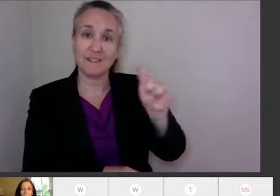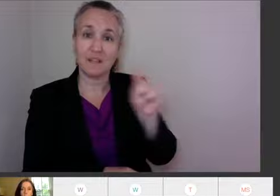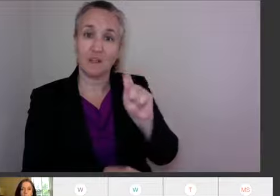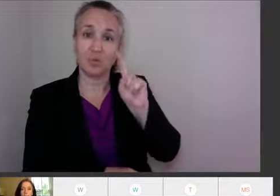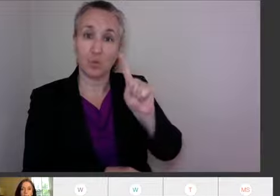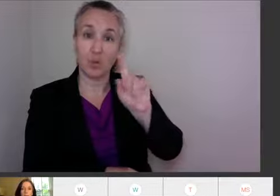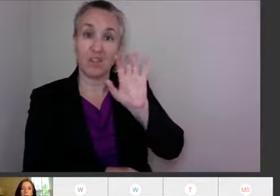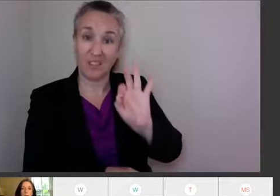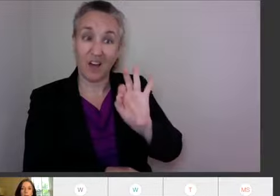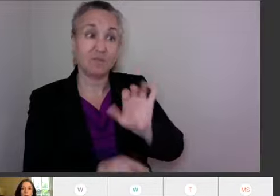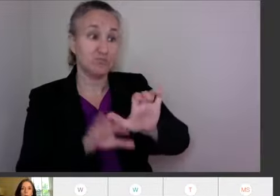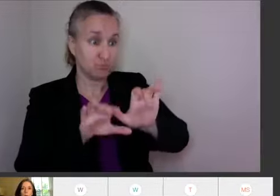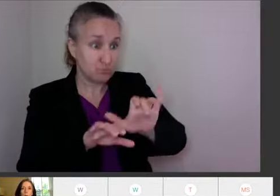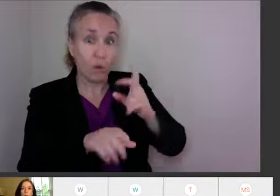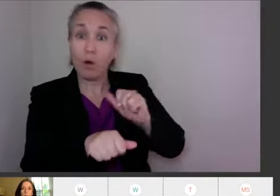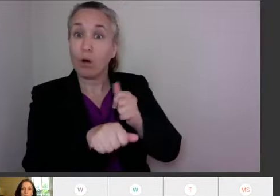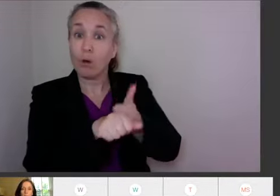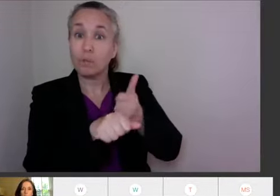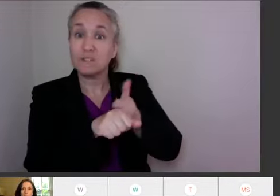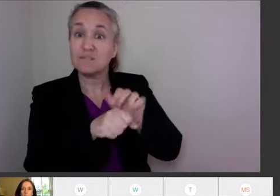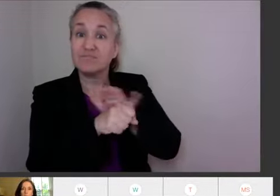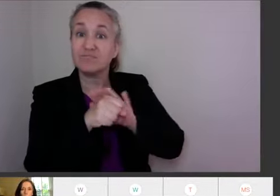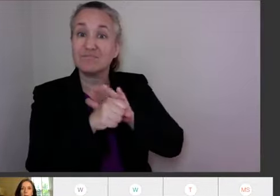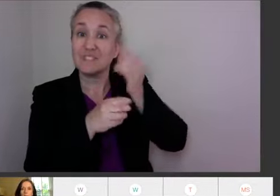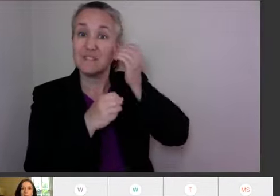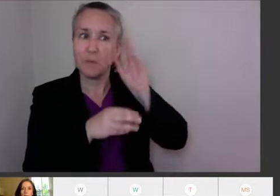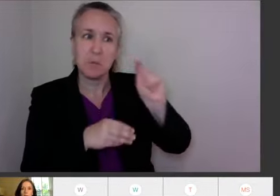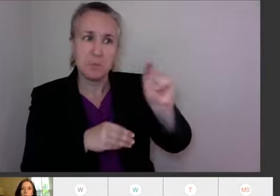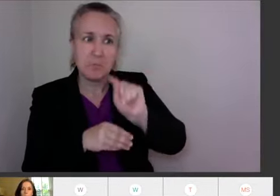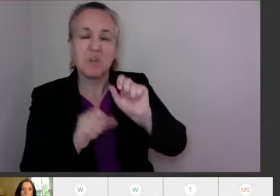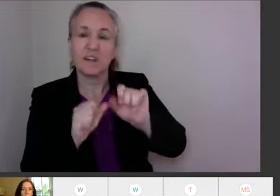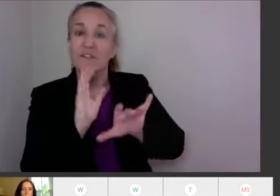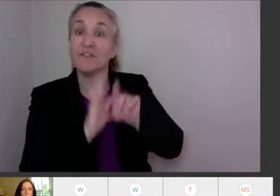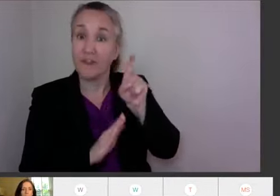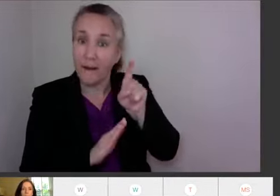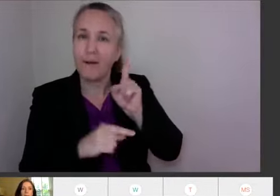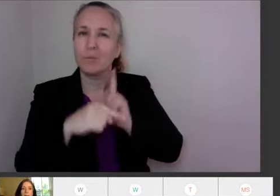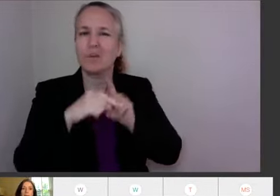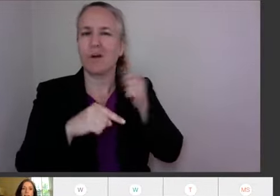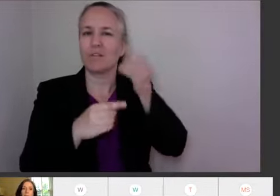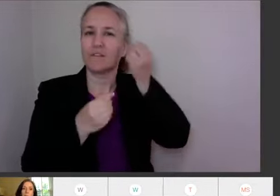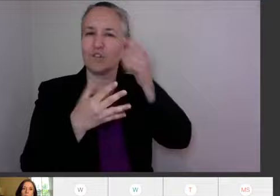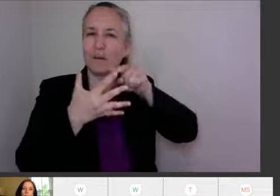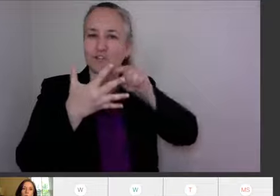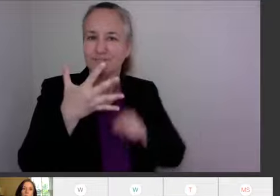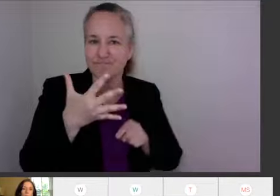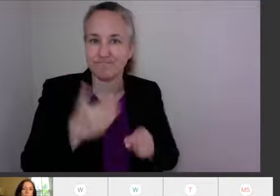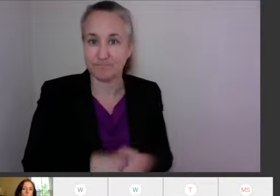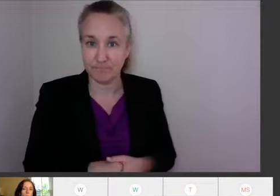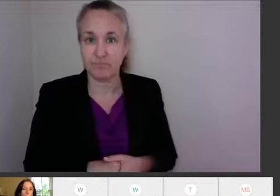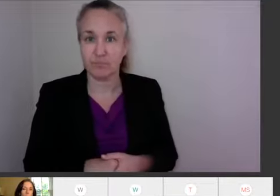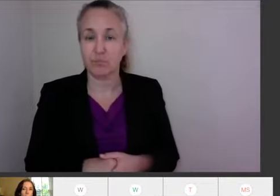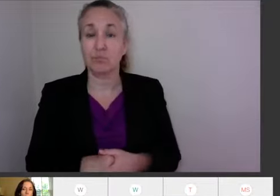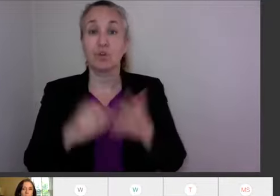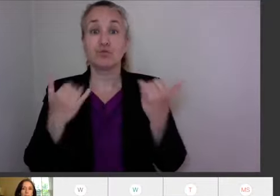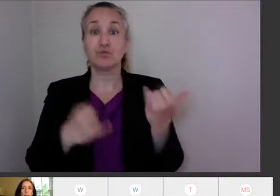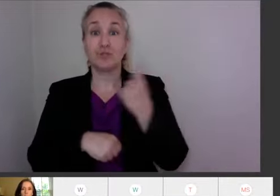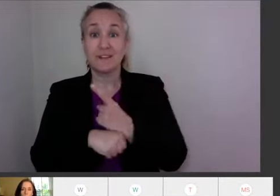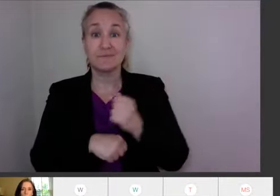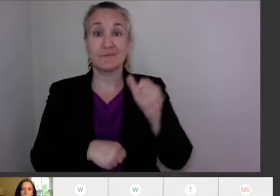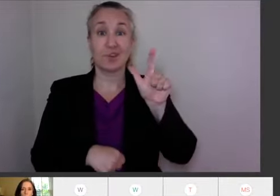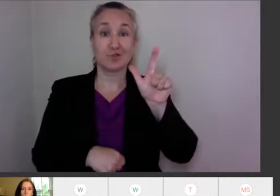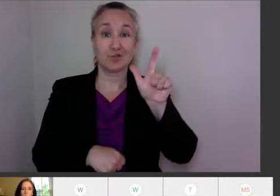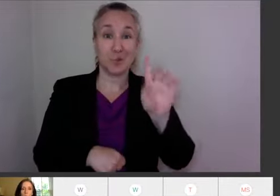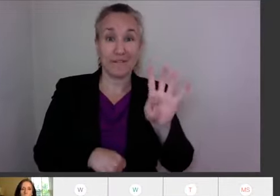montcopa.org/COVID-19 for updated municipal information as well as other information. Today we have 24 females